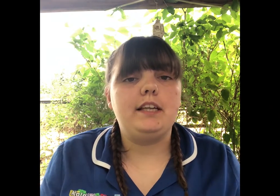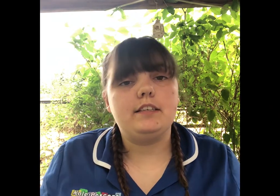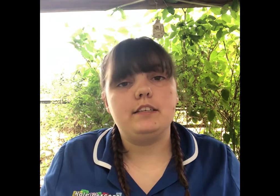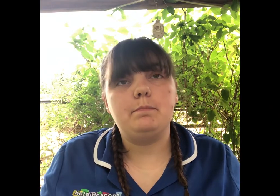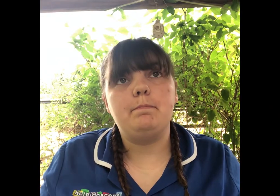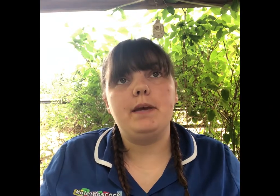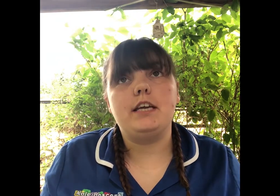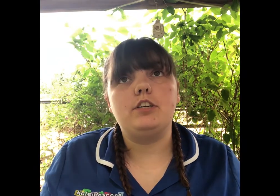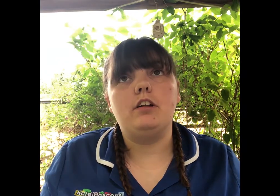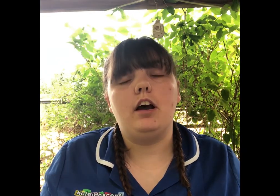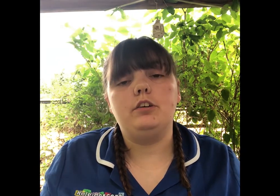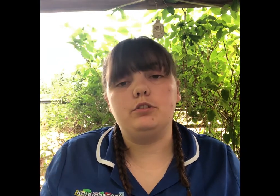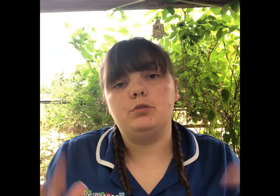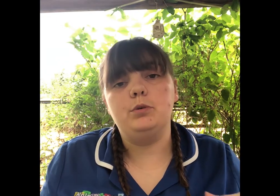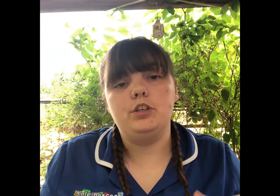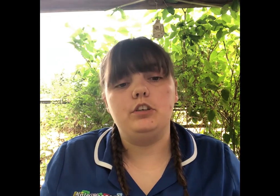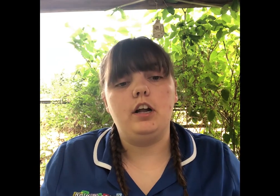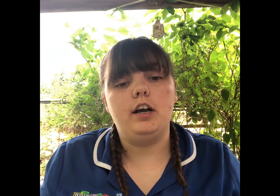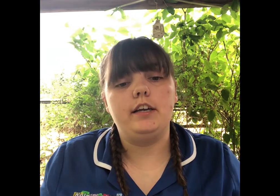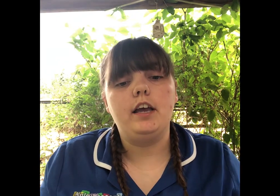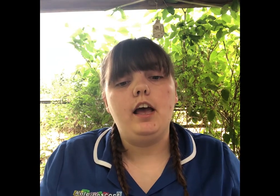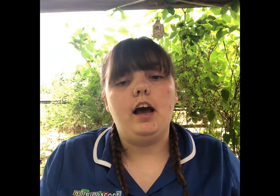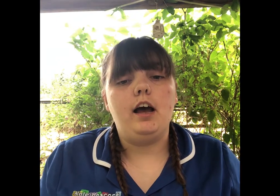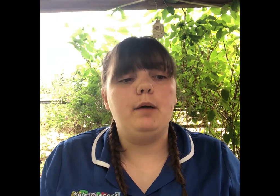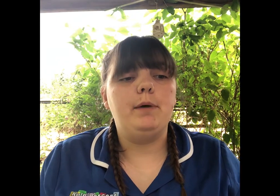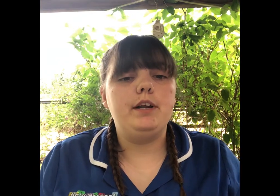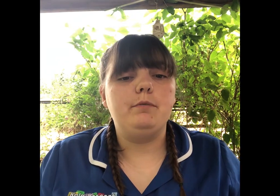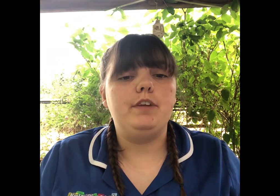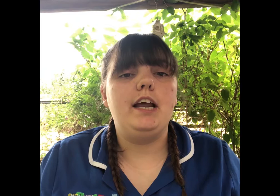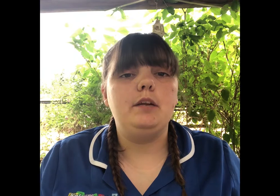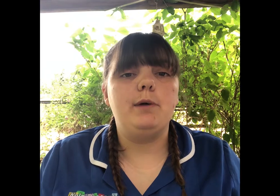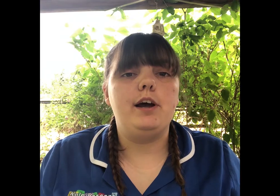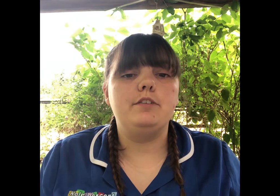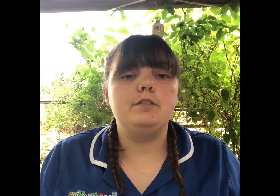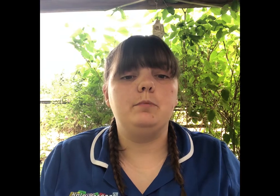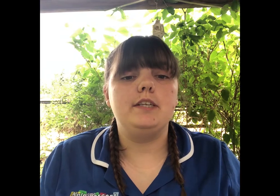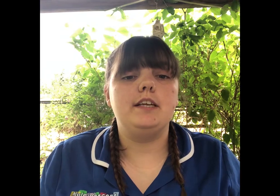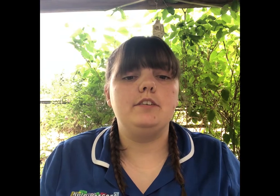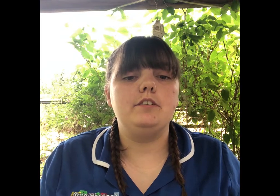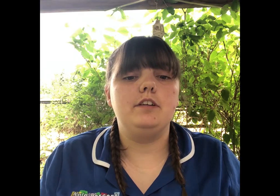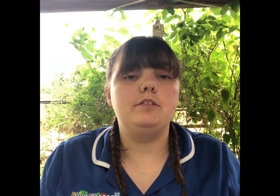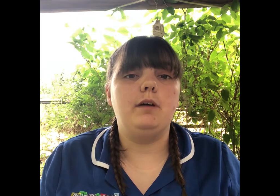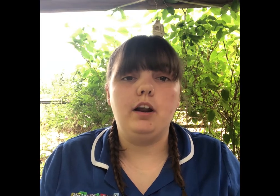this as big as you like or as small as you like. I know within ladybirds we tend to do this quite a lot.